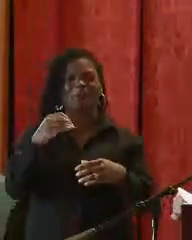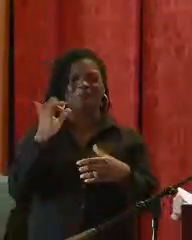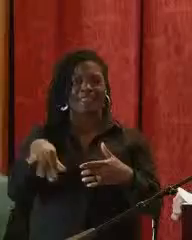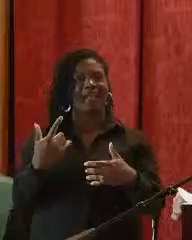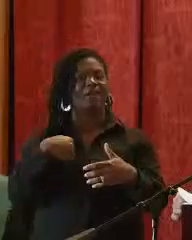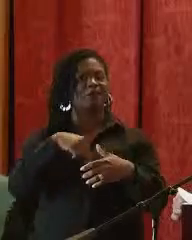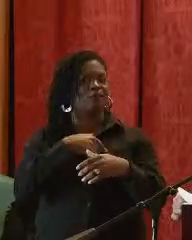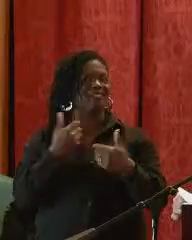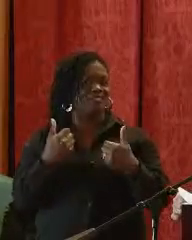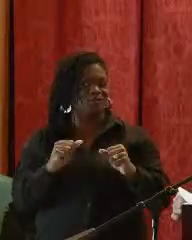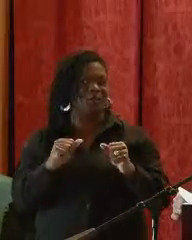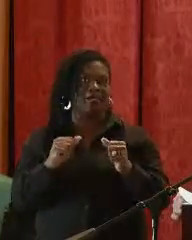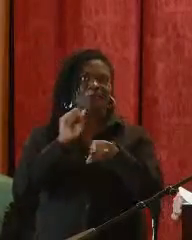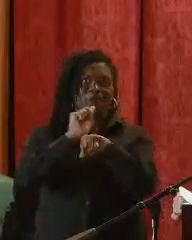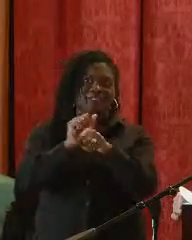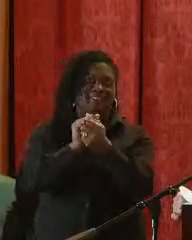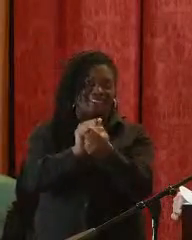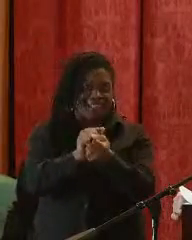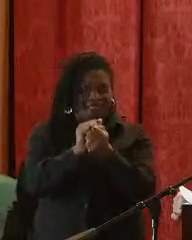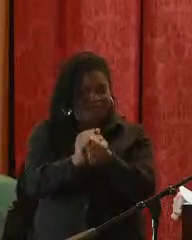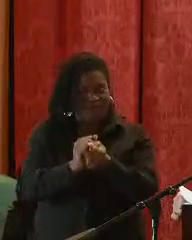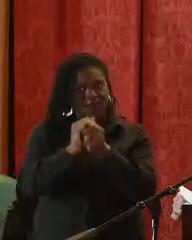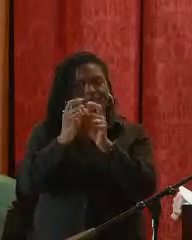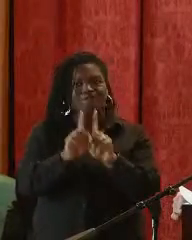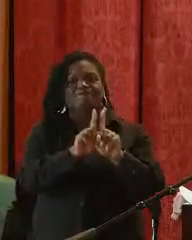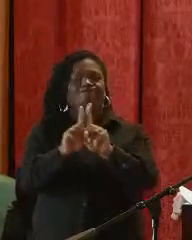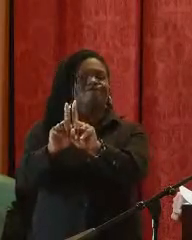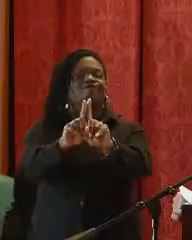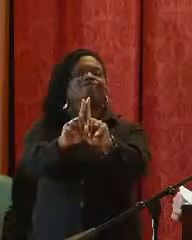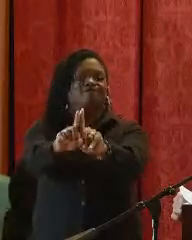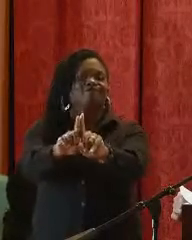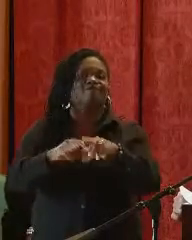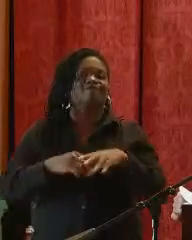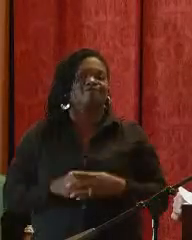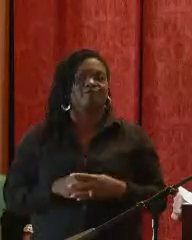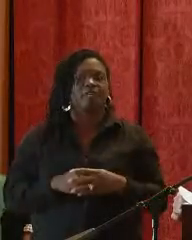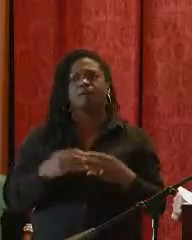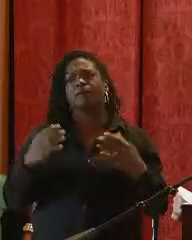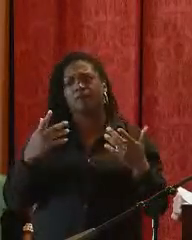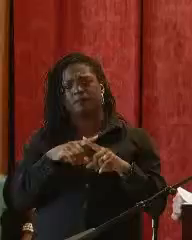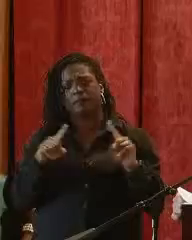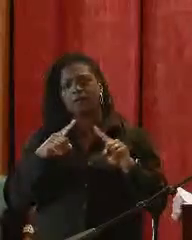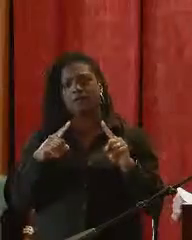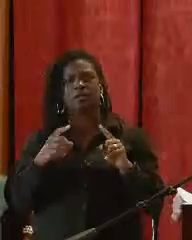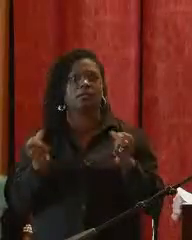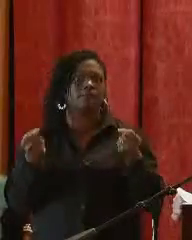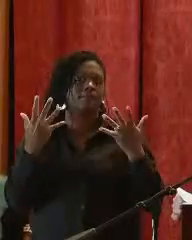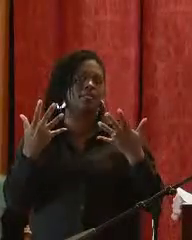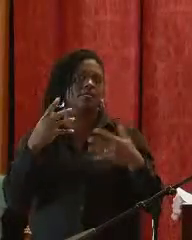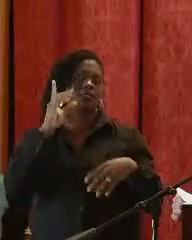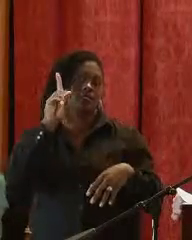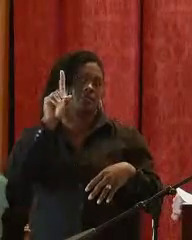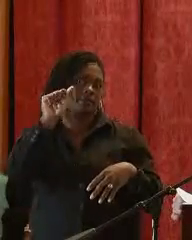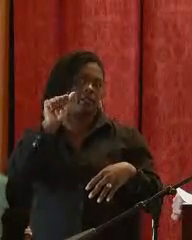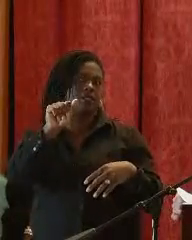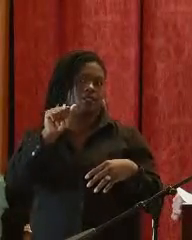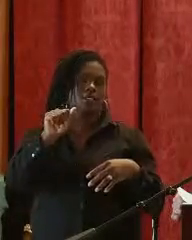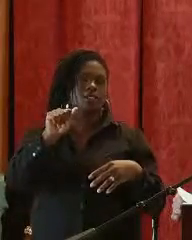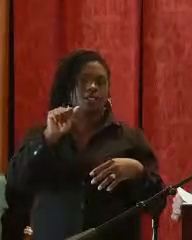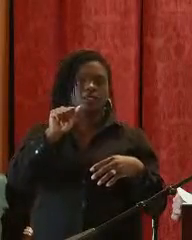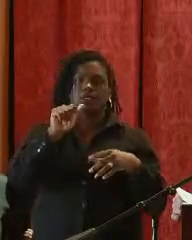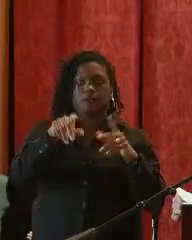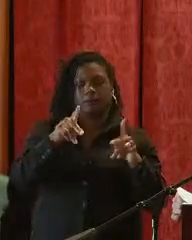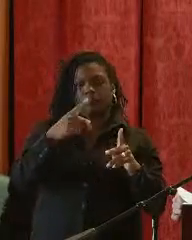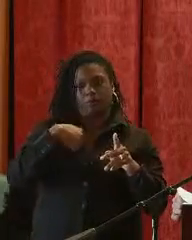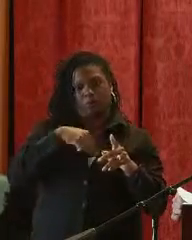want to be grateful for the myriad of disabilities that we've had to deal with in our adult life. You know,